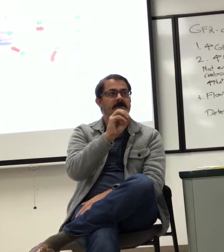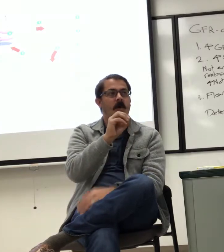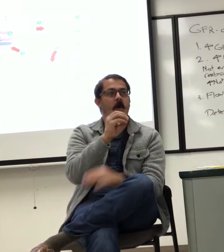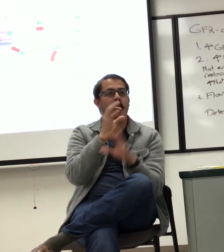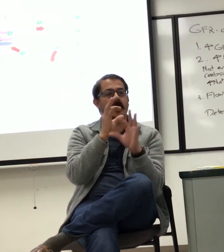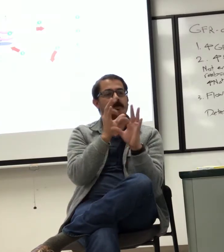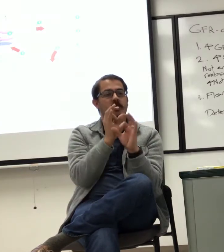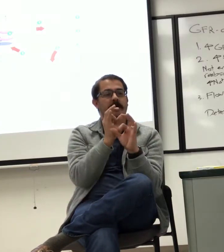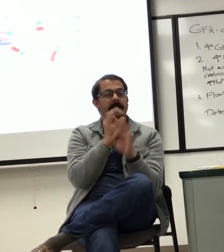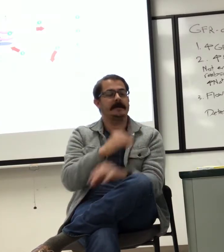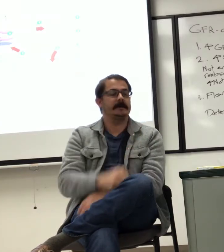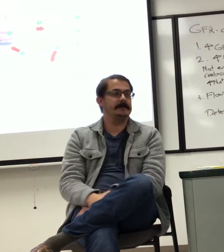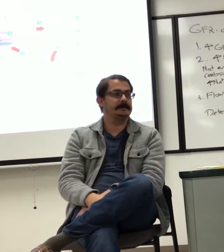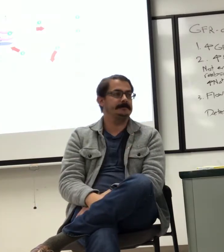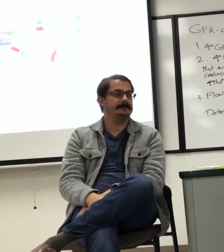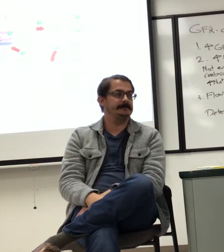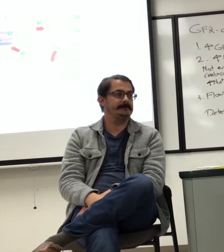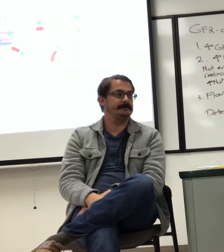Vasoconstrict